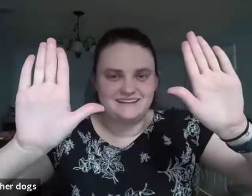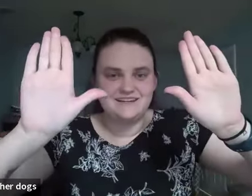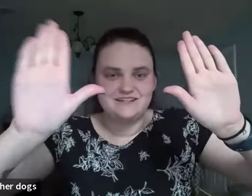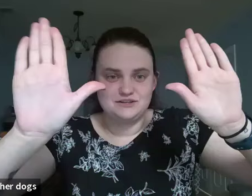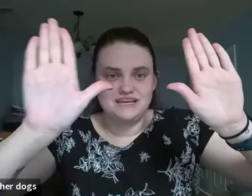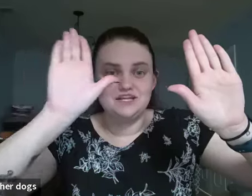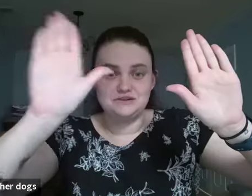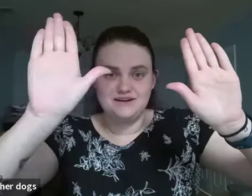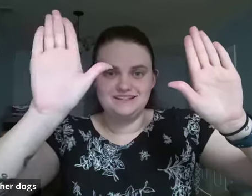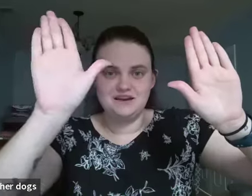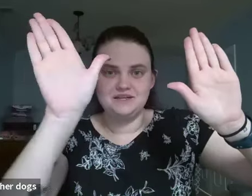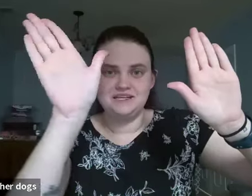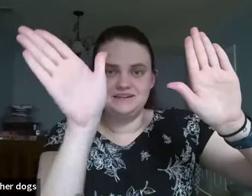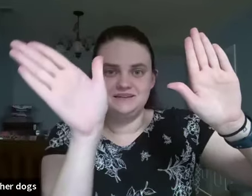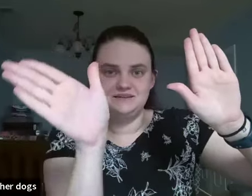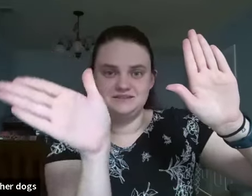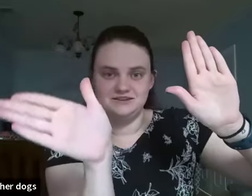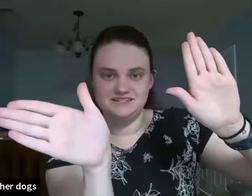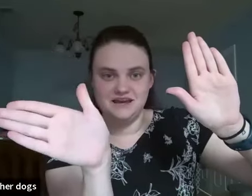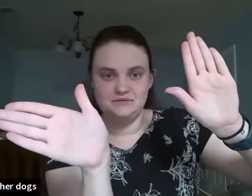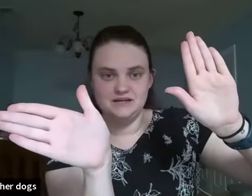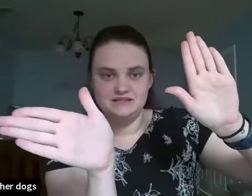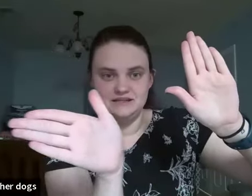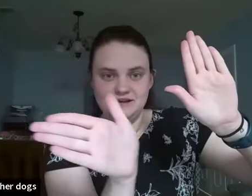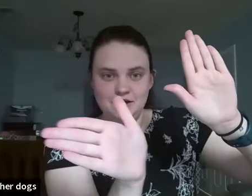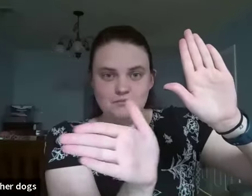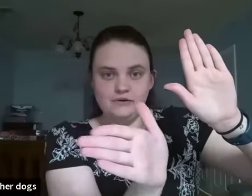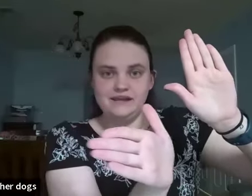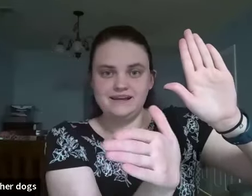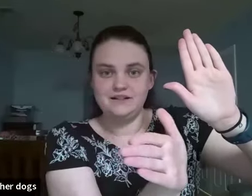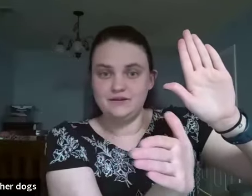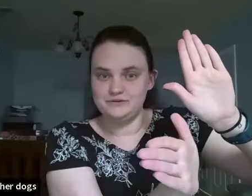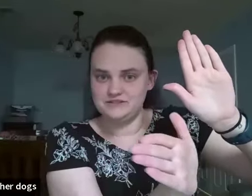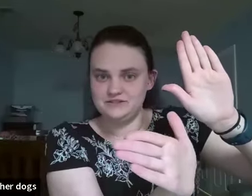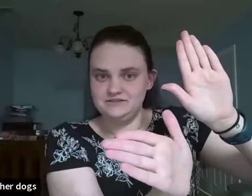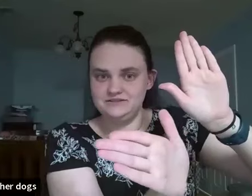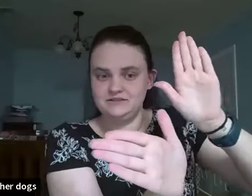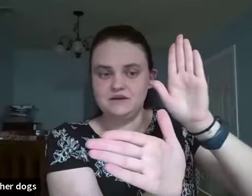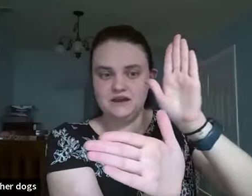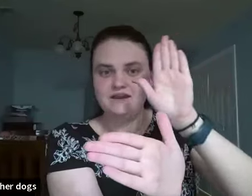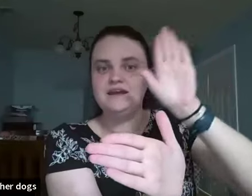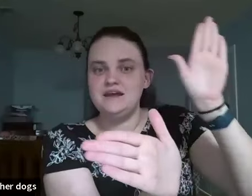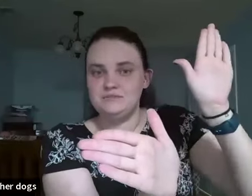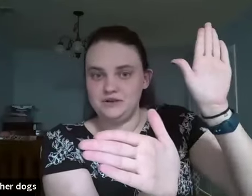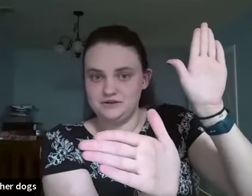again. So take your non-dominant, turn it sideways, bring it closer. Okay. Bring